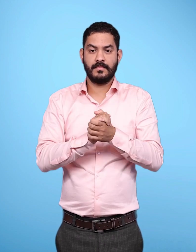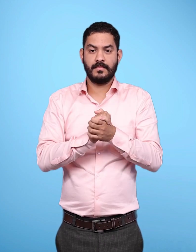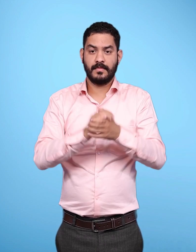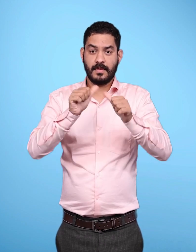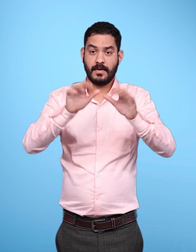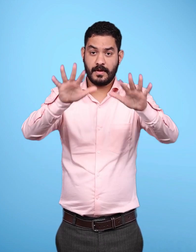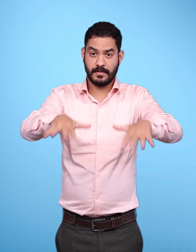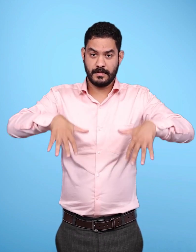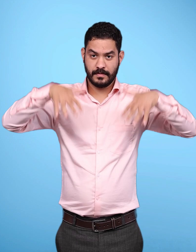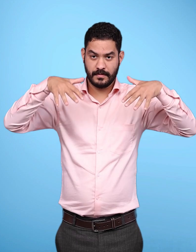assembly,